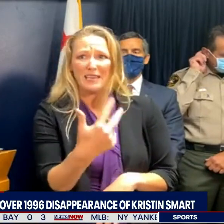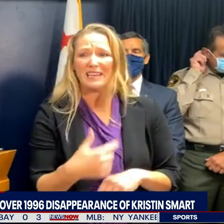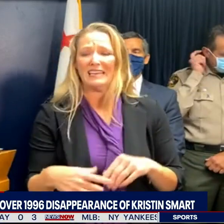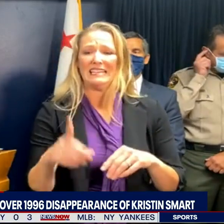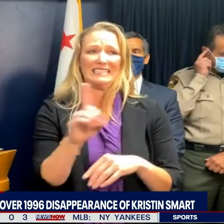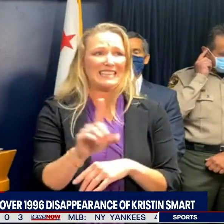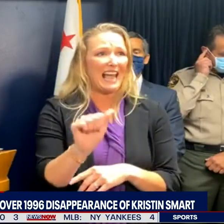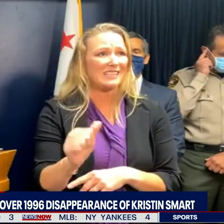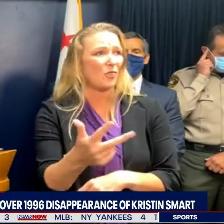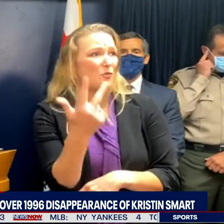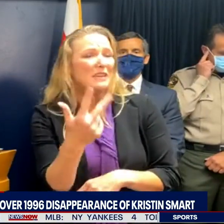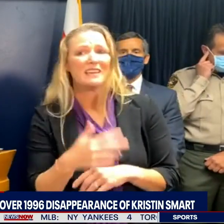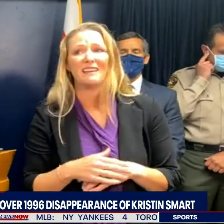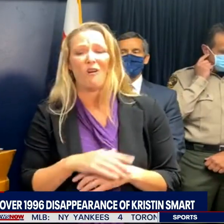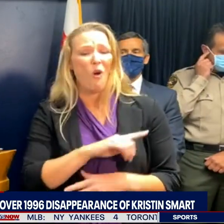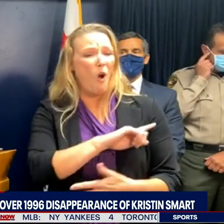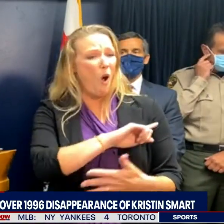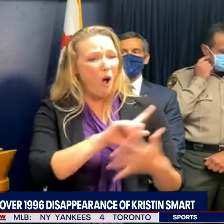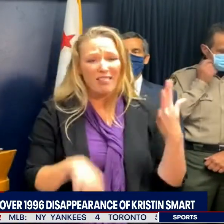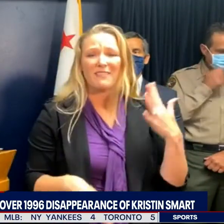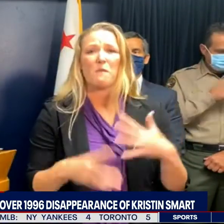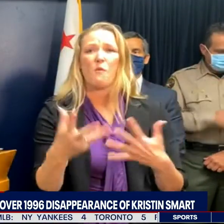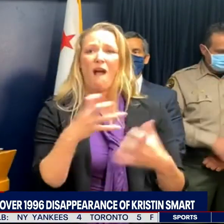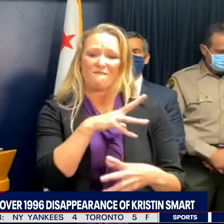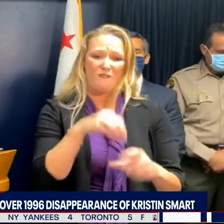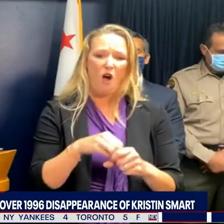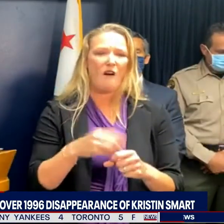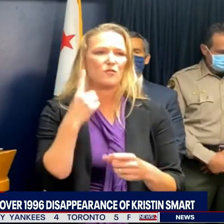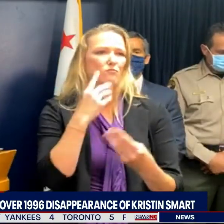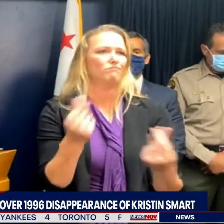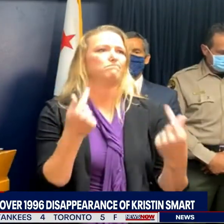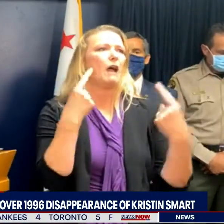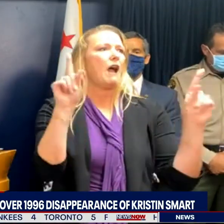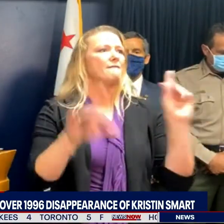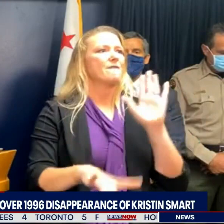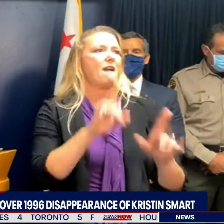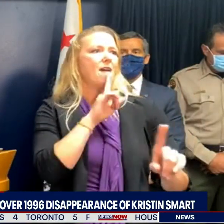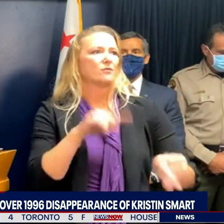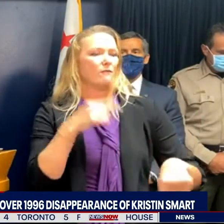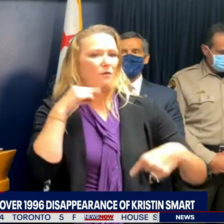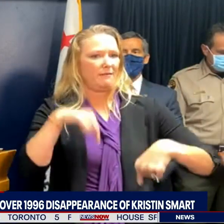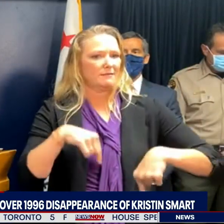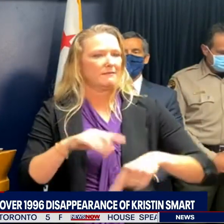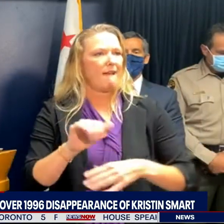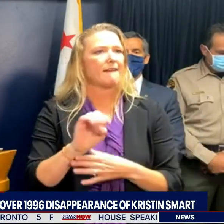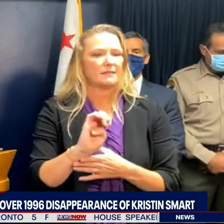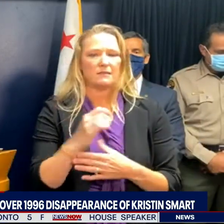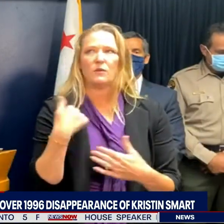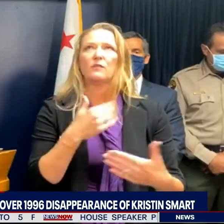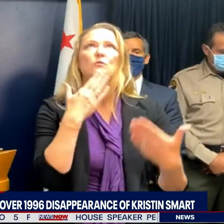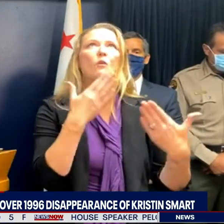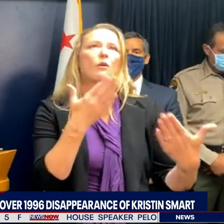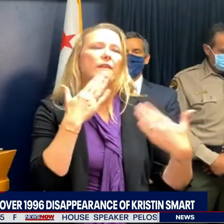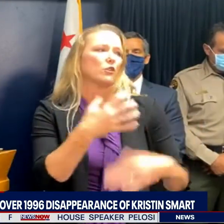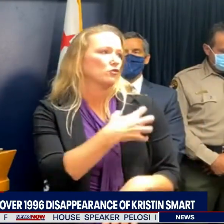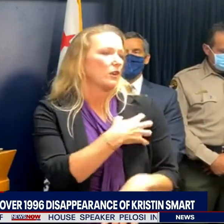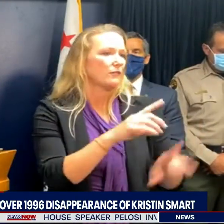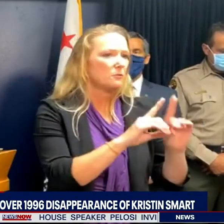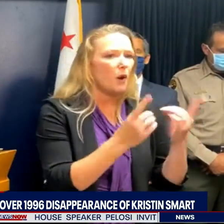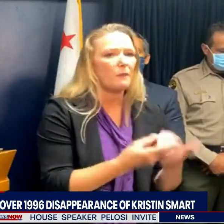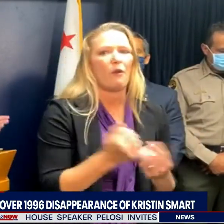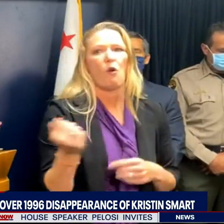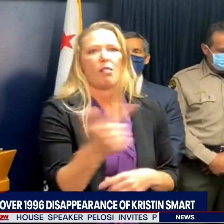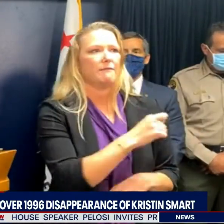involved in wanting to solve this case. And we are grateful for the very hard work of the Sheriff's Department, all of their personnel, the